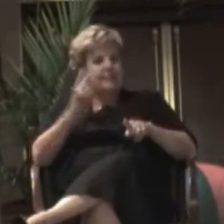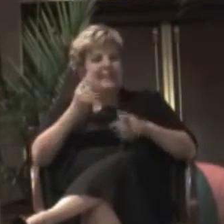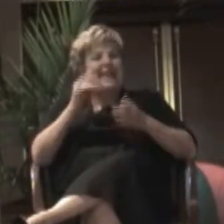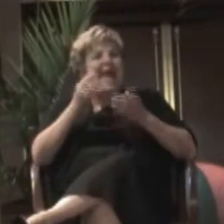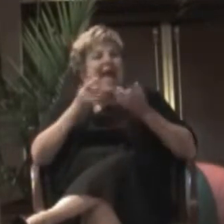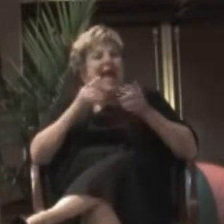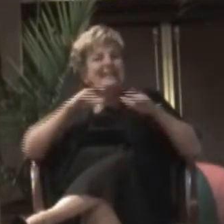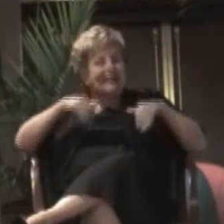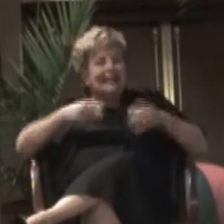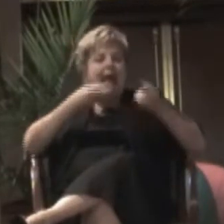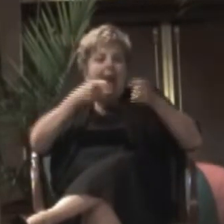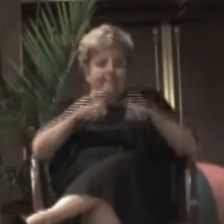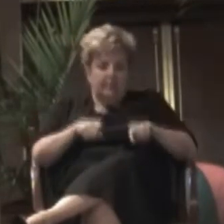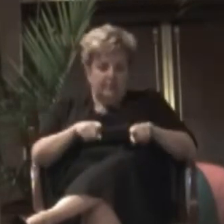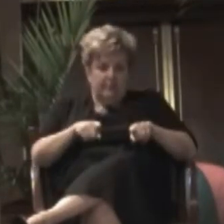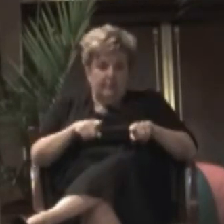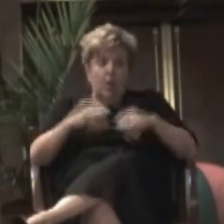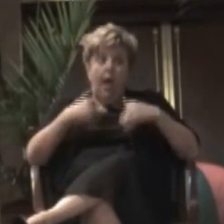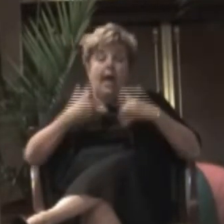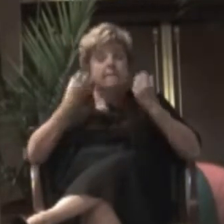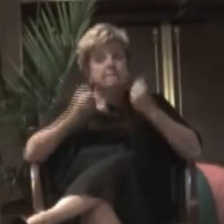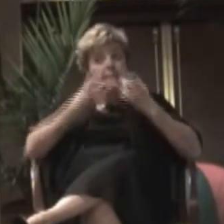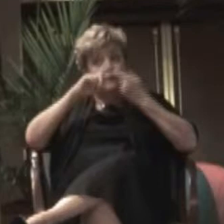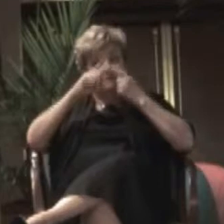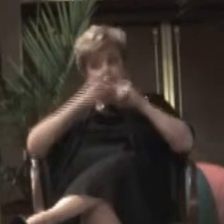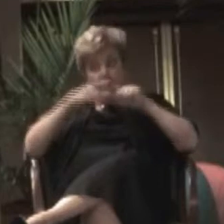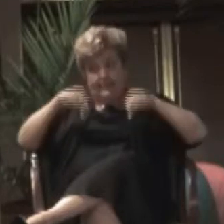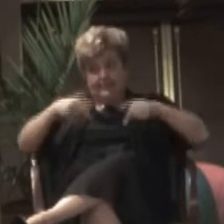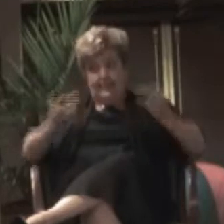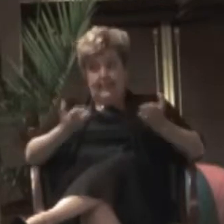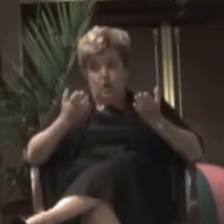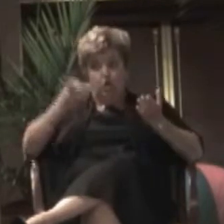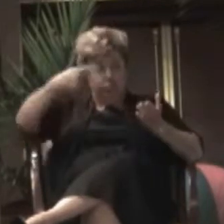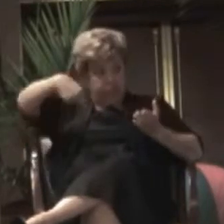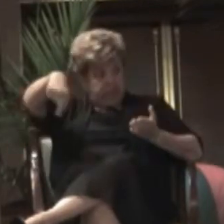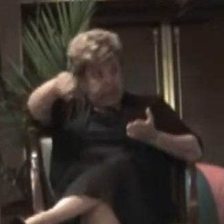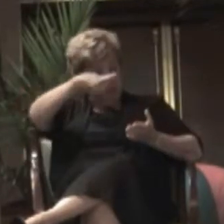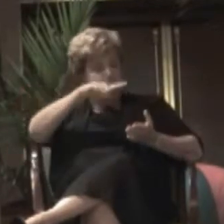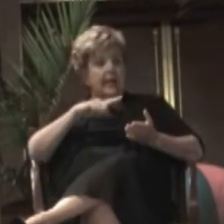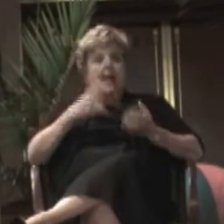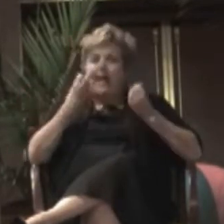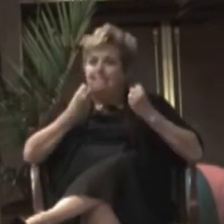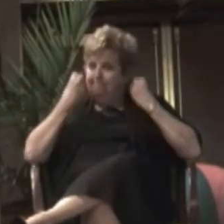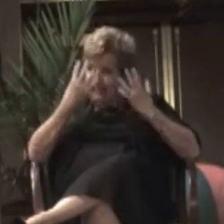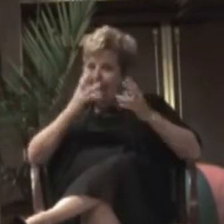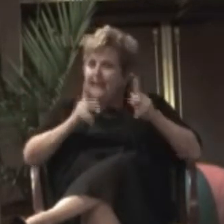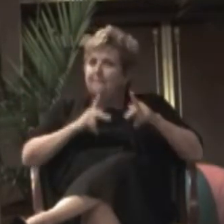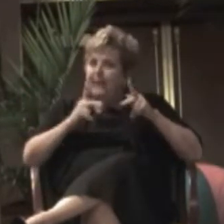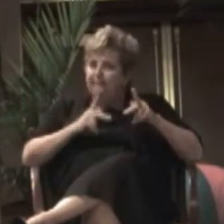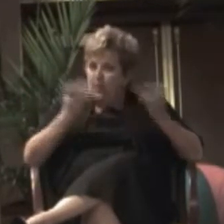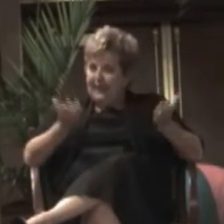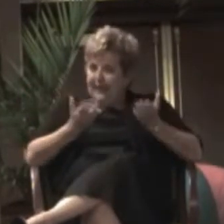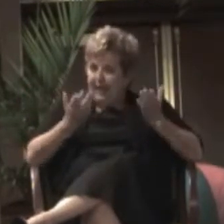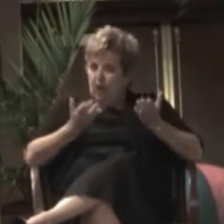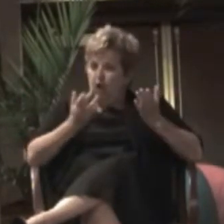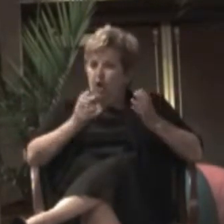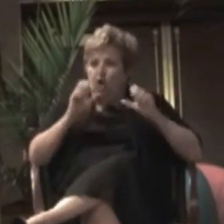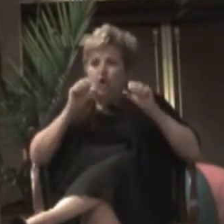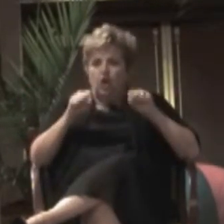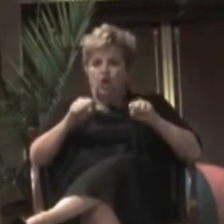many friends in this room, many, many friends here. And many people here that could just pick up where I am and just keep on finishing the story. It